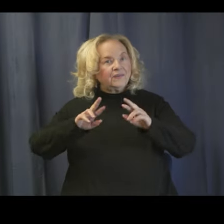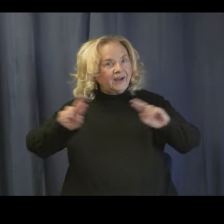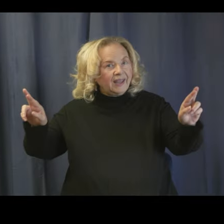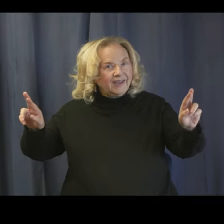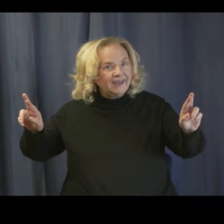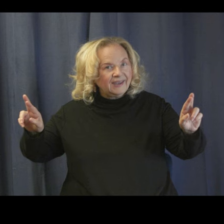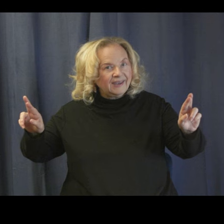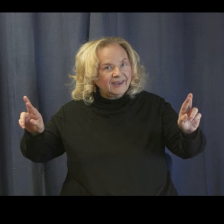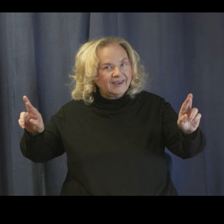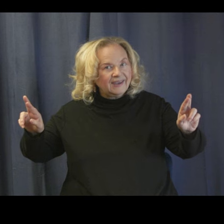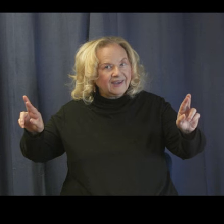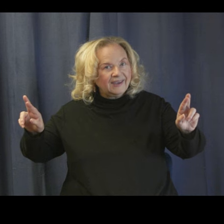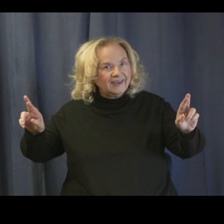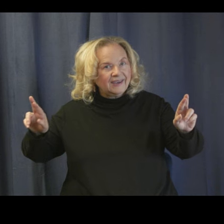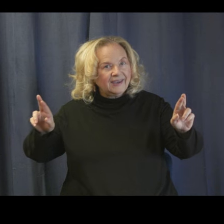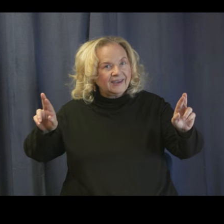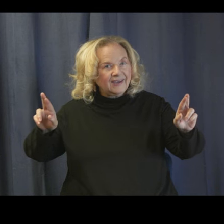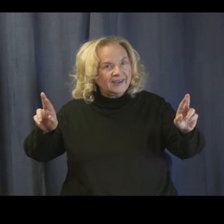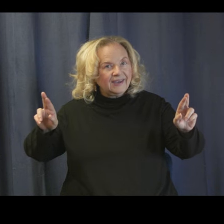Are you ready?